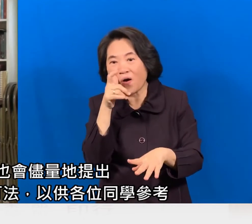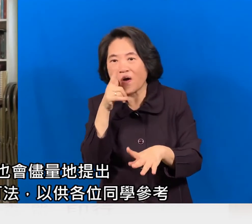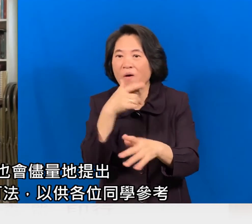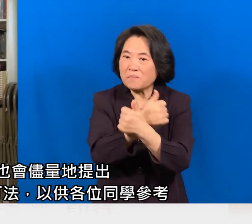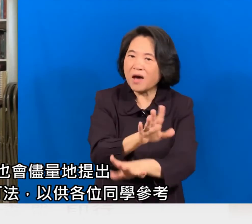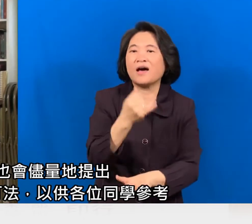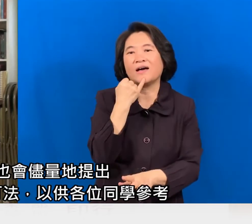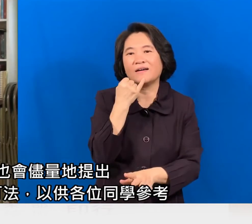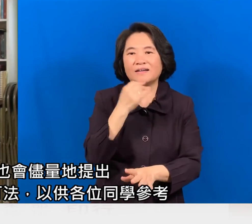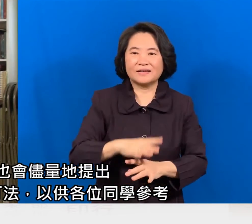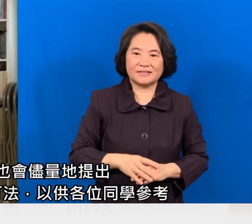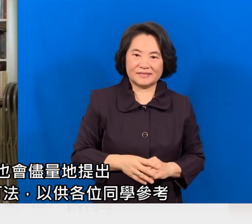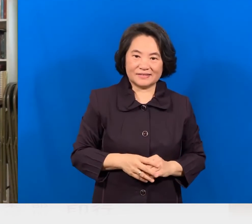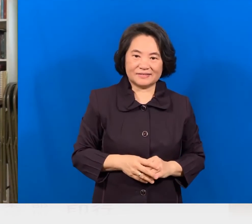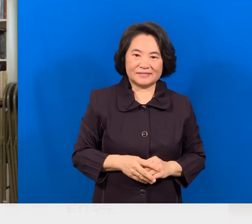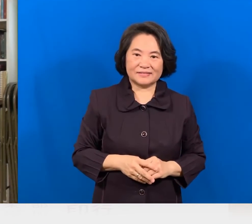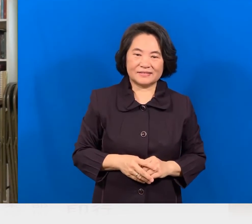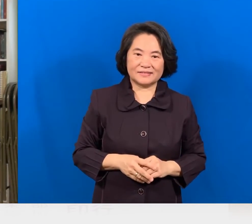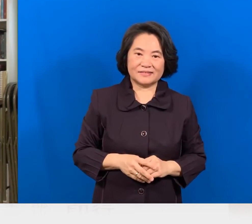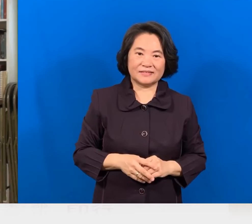signs for the benefit of our students.